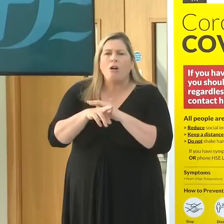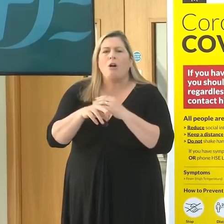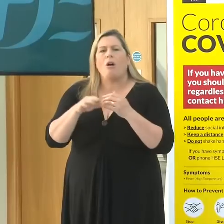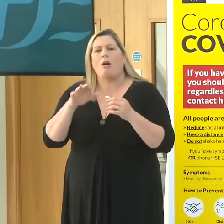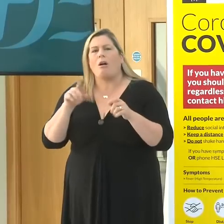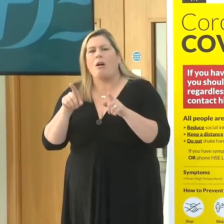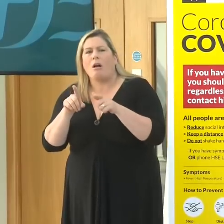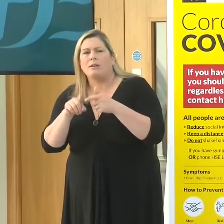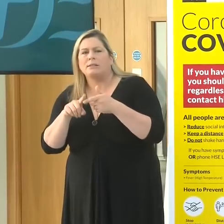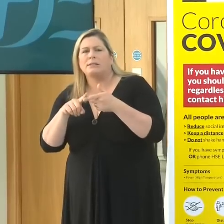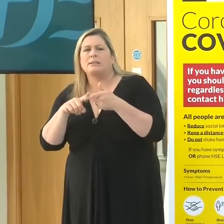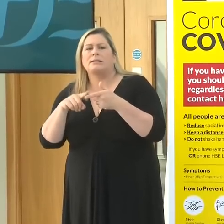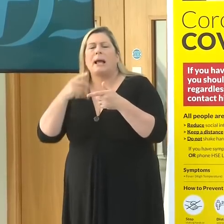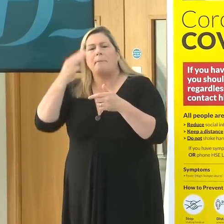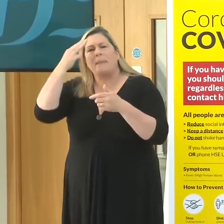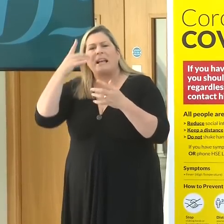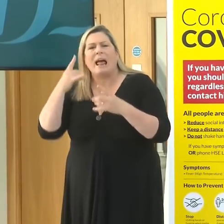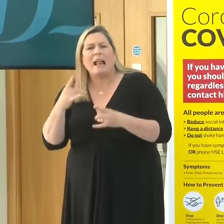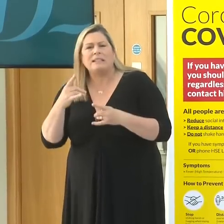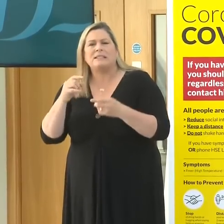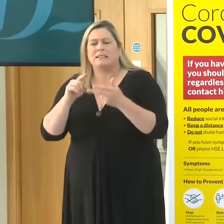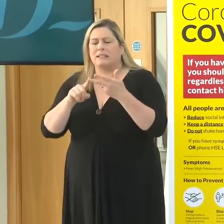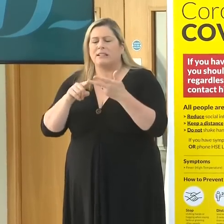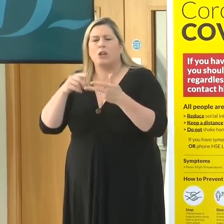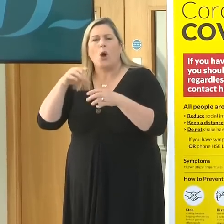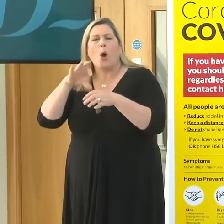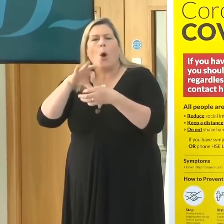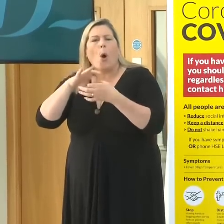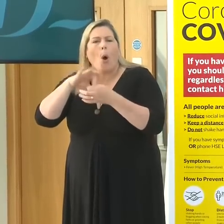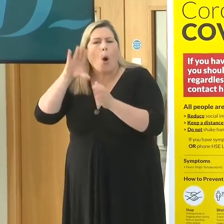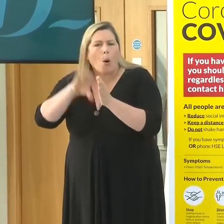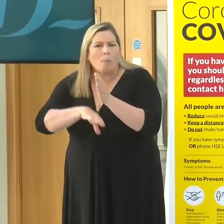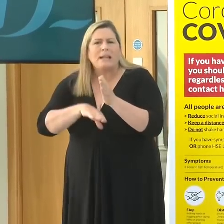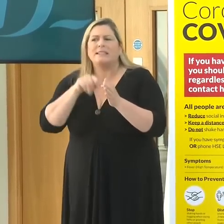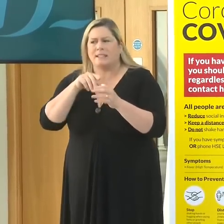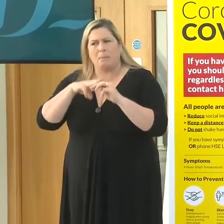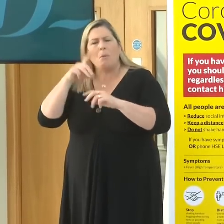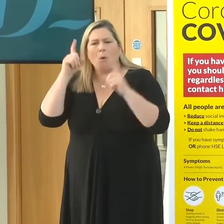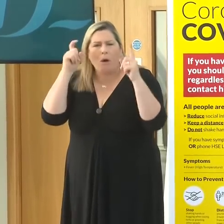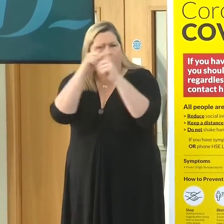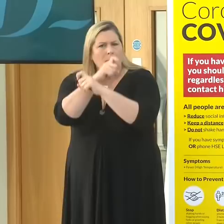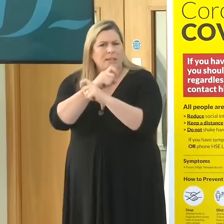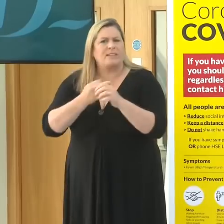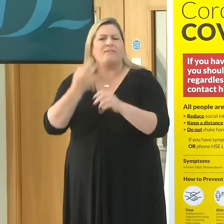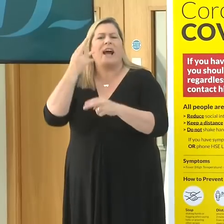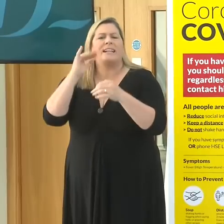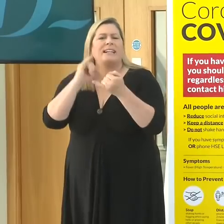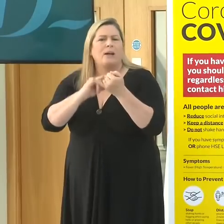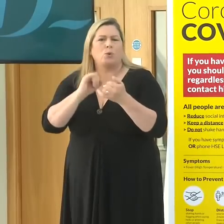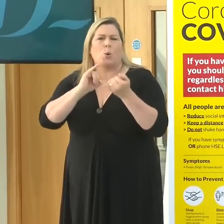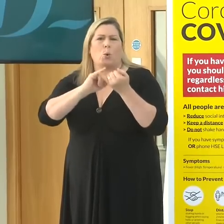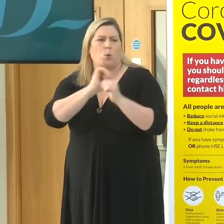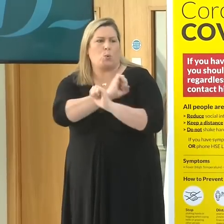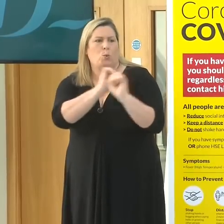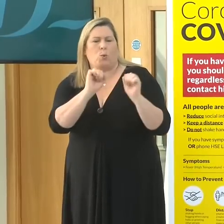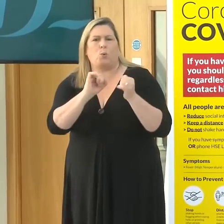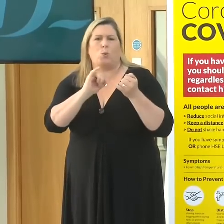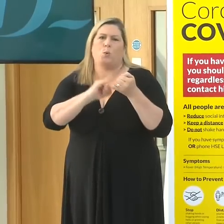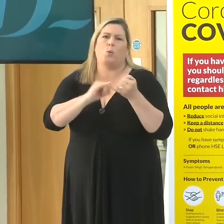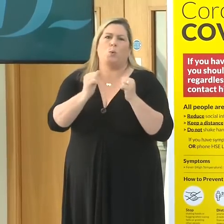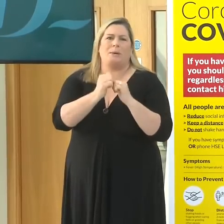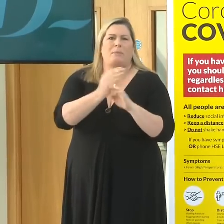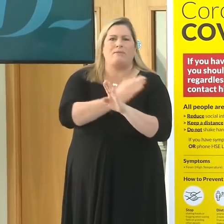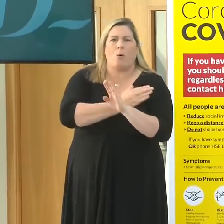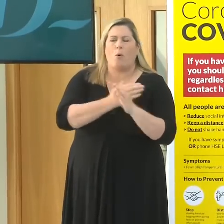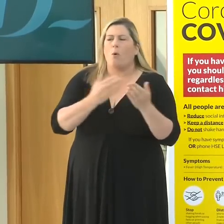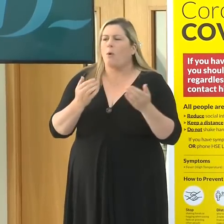indeed homeless places, etc. So they are more complex cases, which will take longer. That's where we currently are in each measure. And just on the data